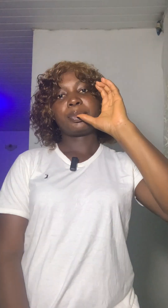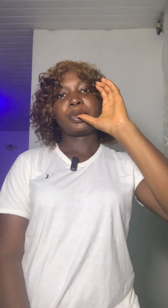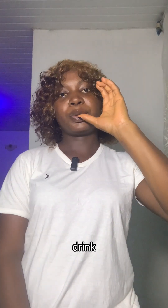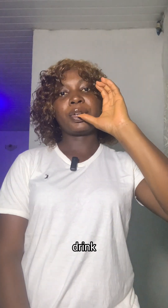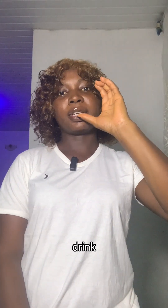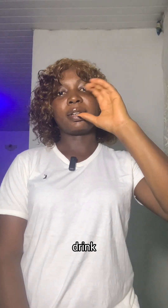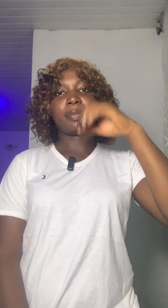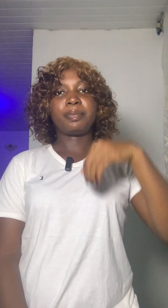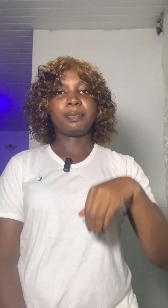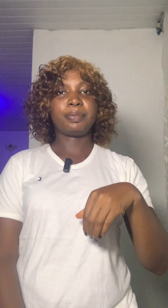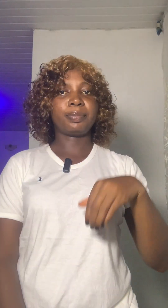drink,